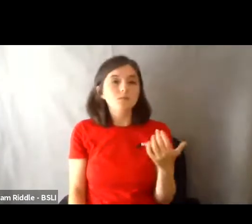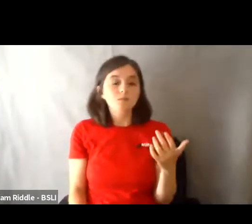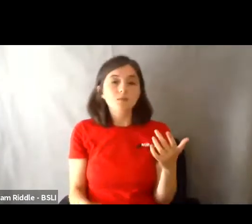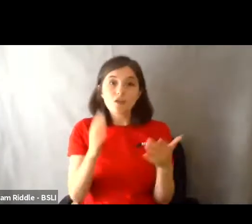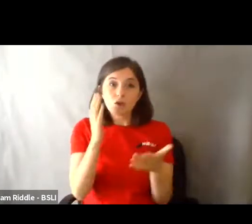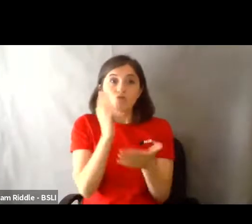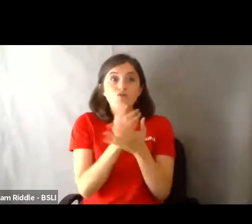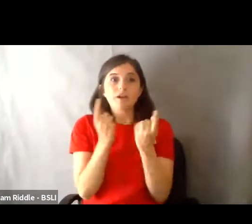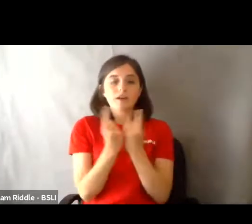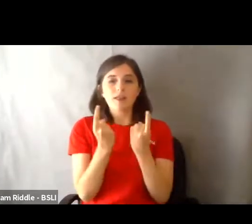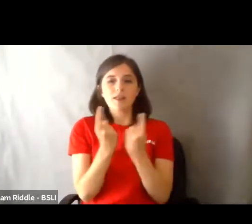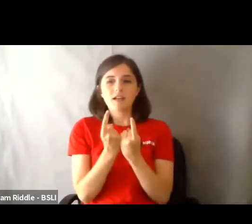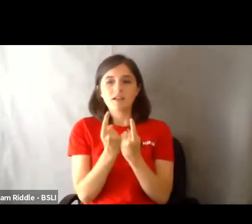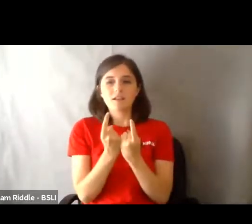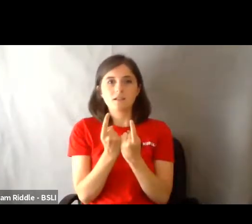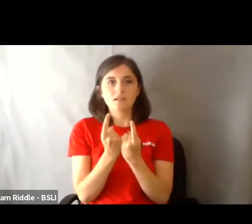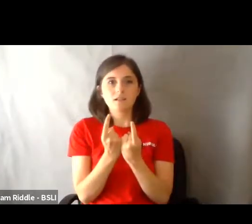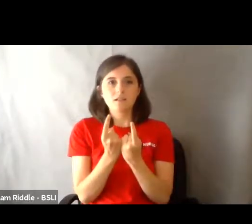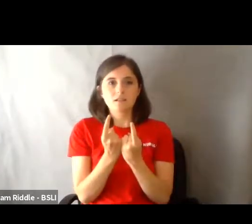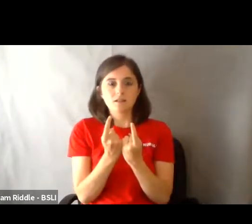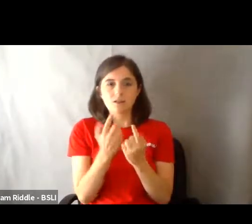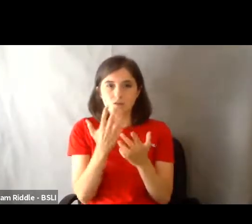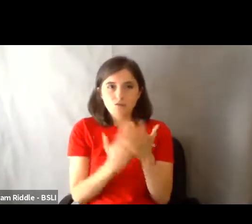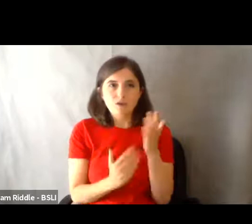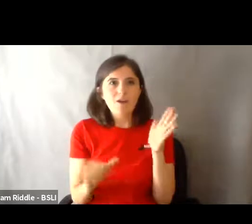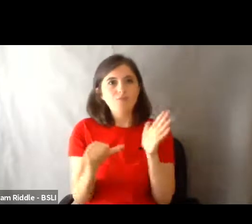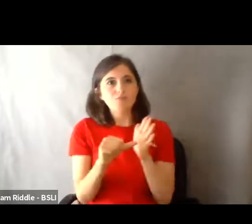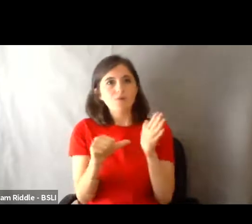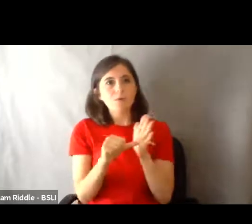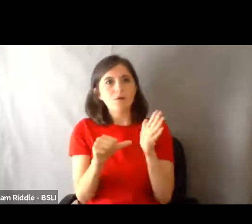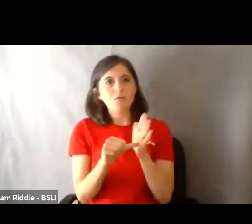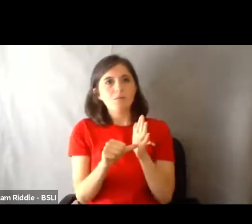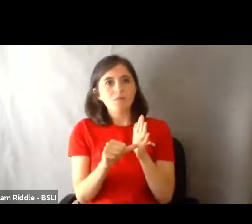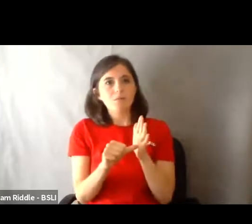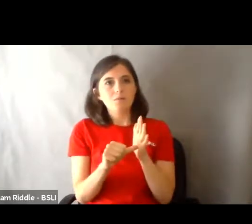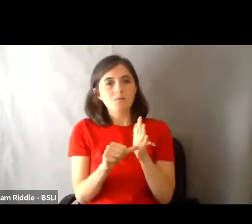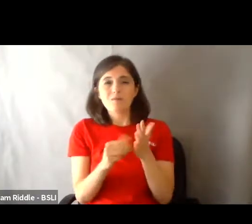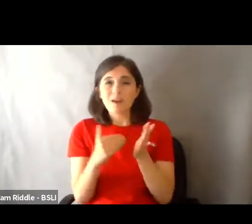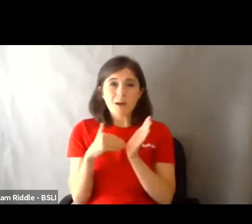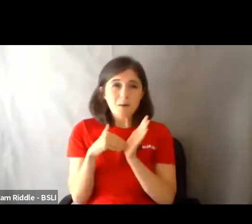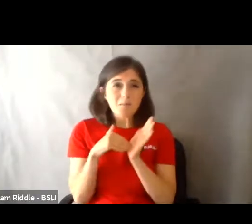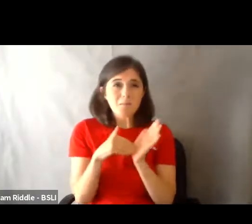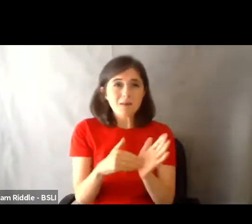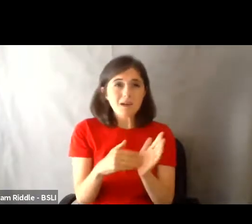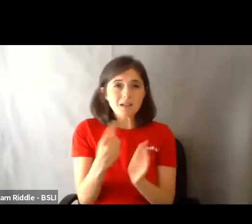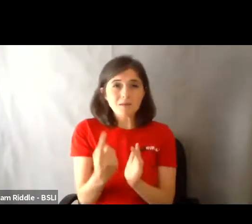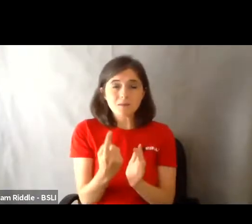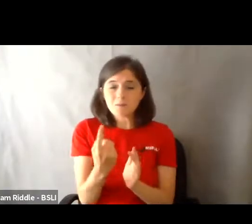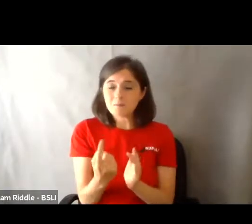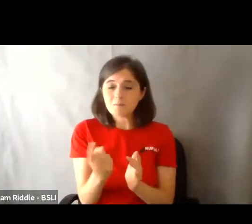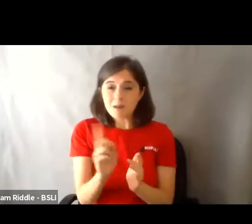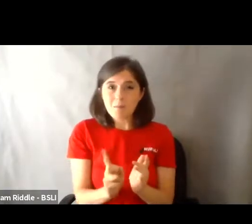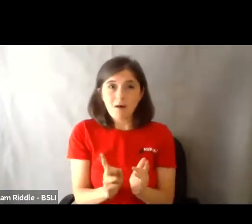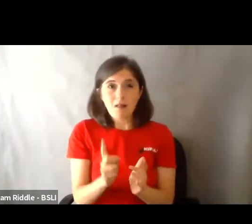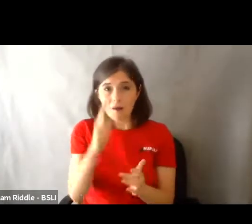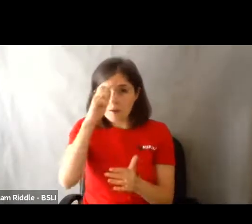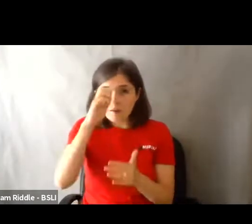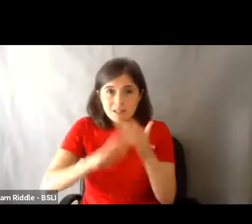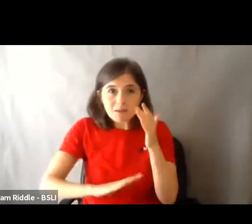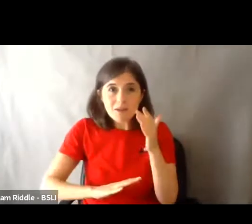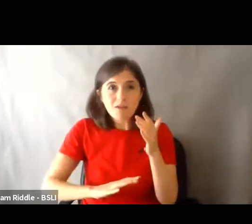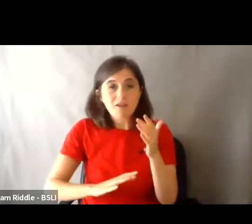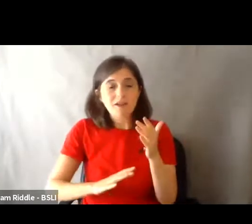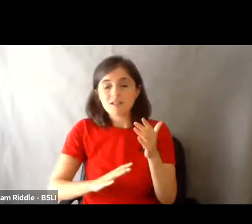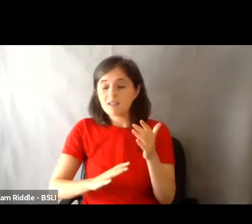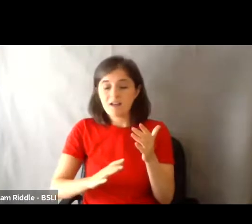are a massive problem. As well, with millions of people, including myself, look like we're going to be thrown on the scrap heap